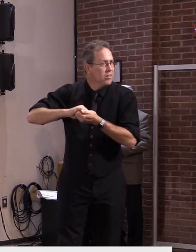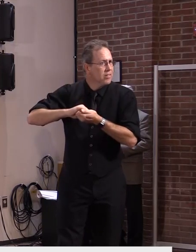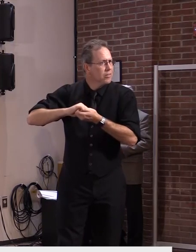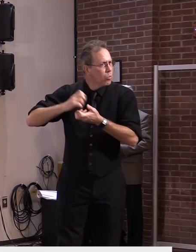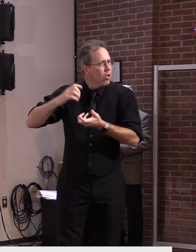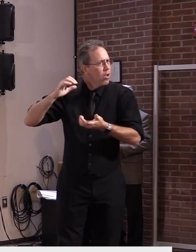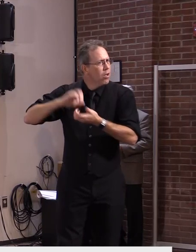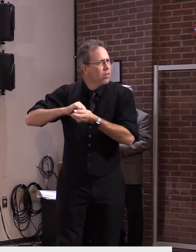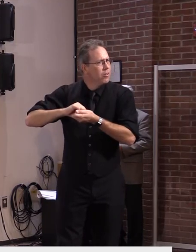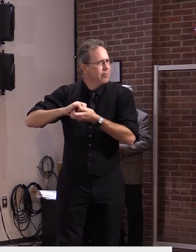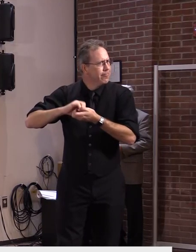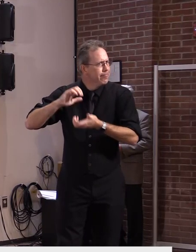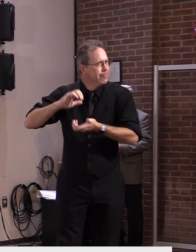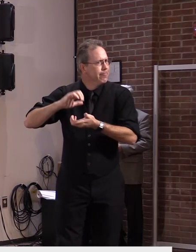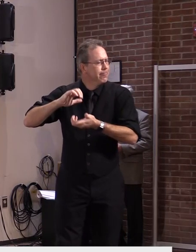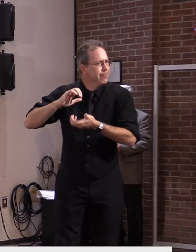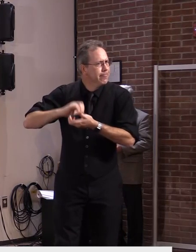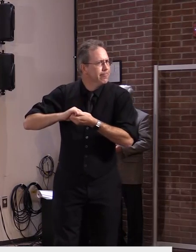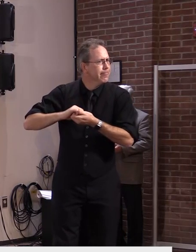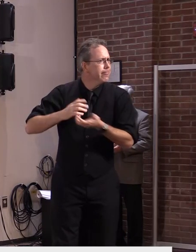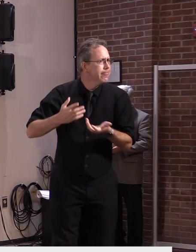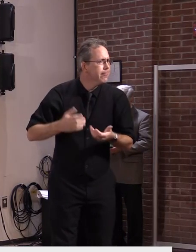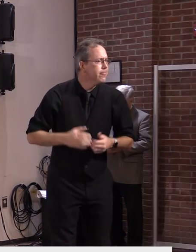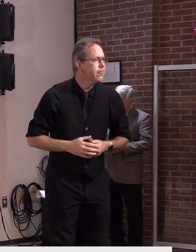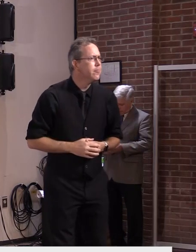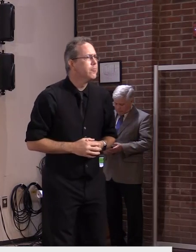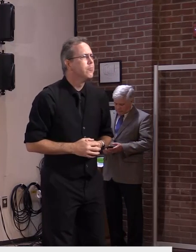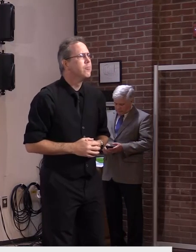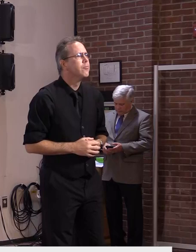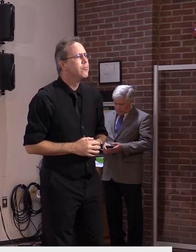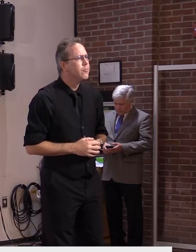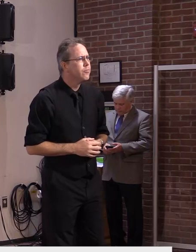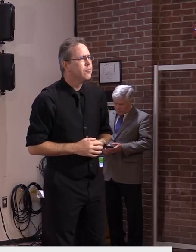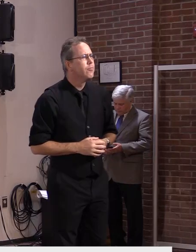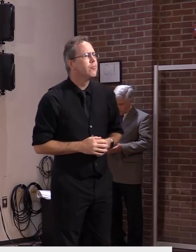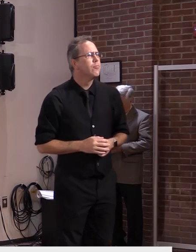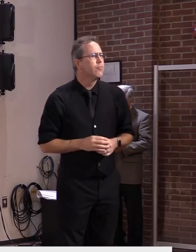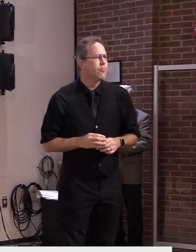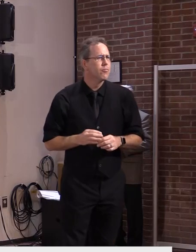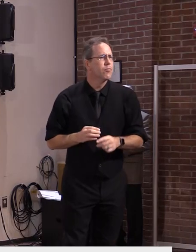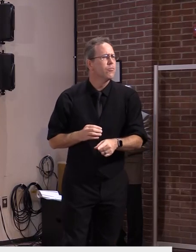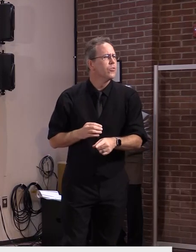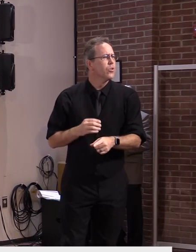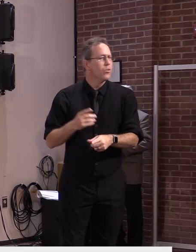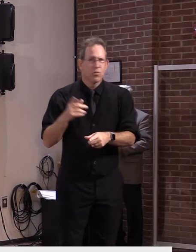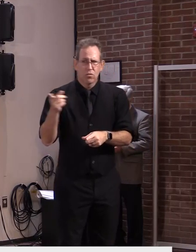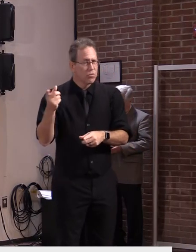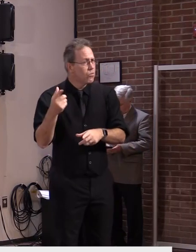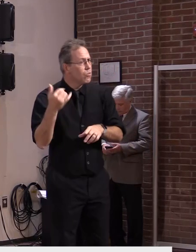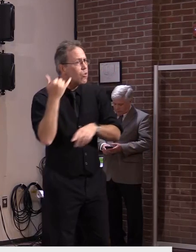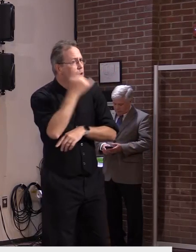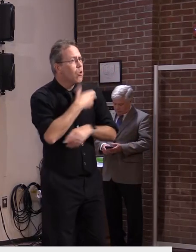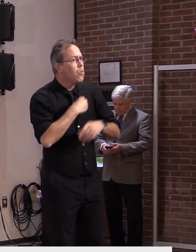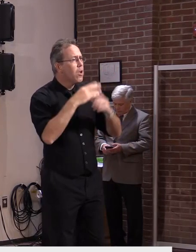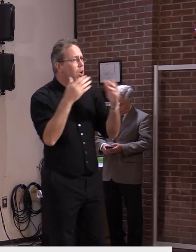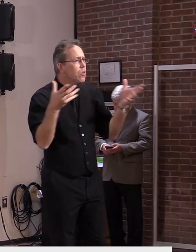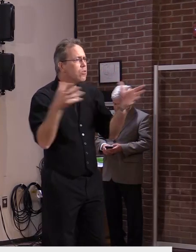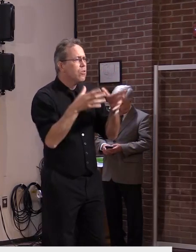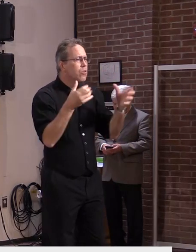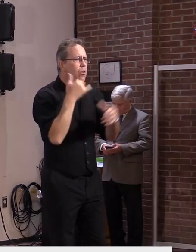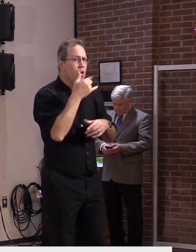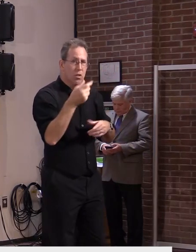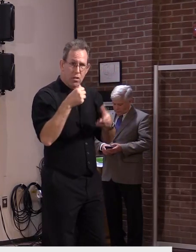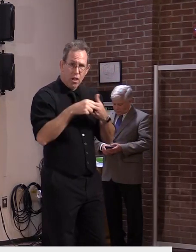Your weekly calls with the White House, have you specifically brought this up, or have you only brought it up in a letter? No, I brought it up.